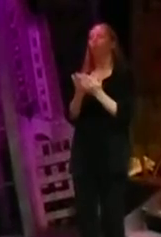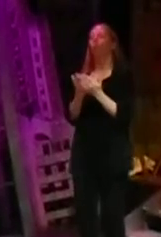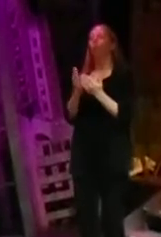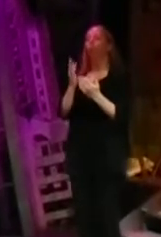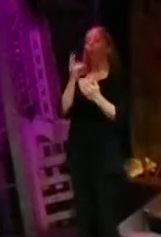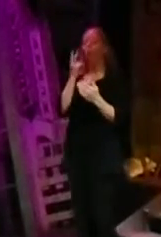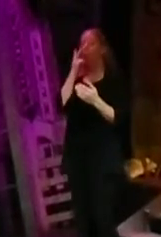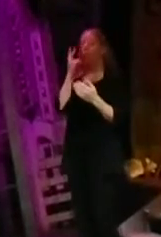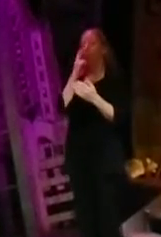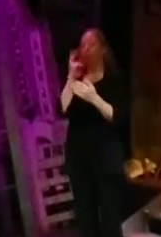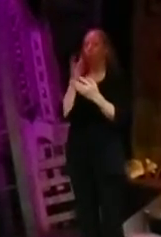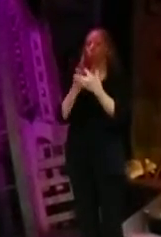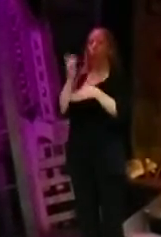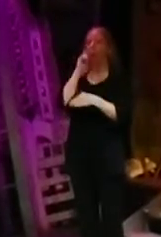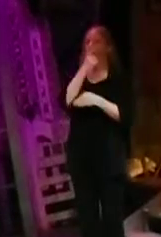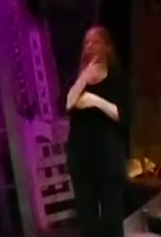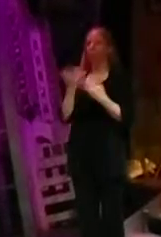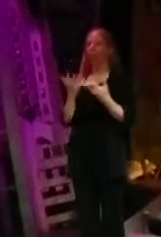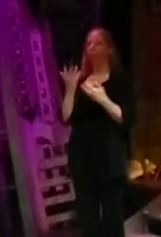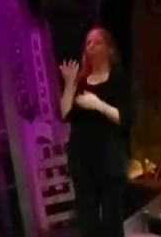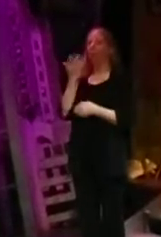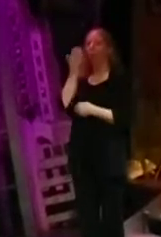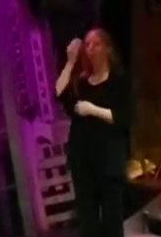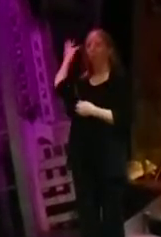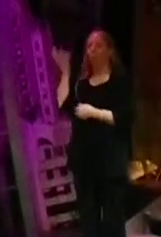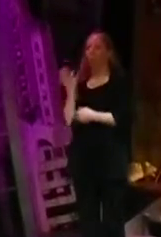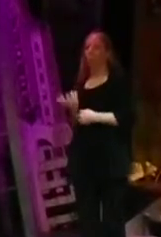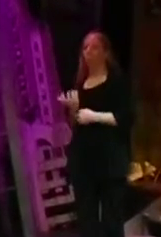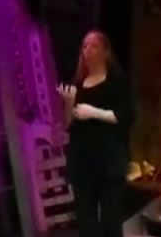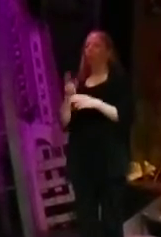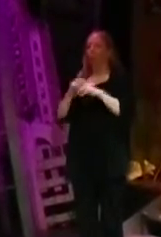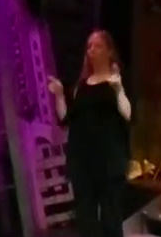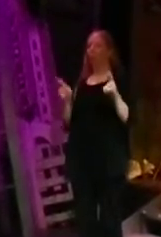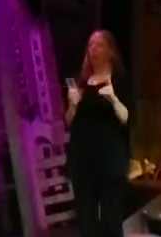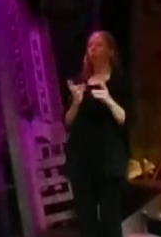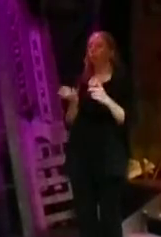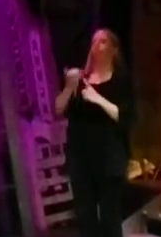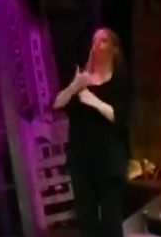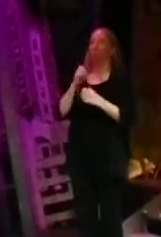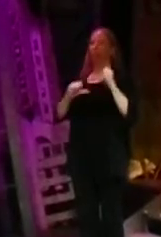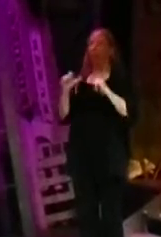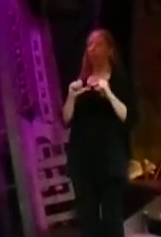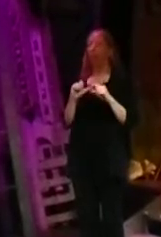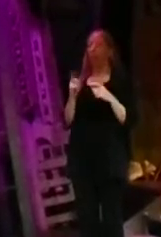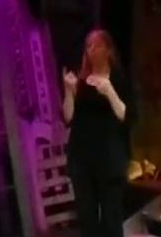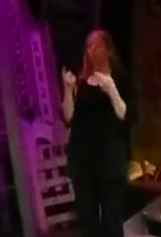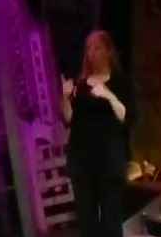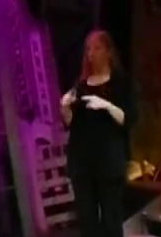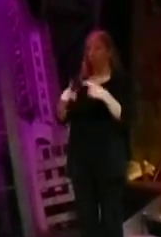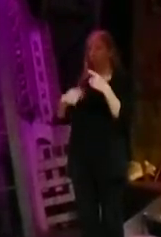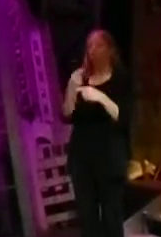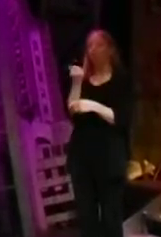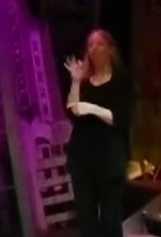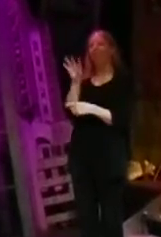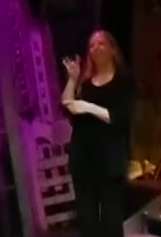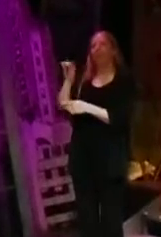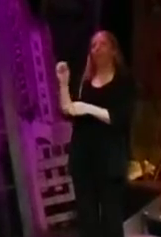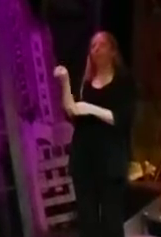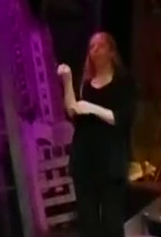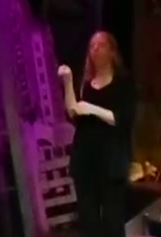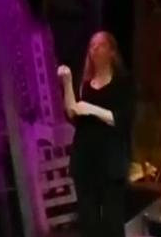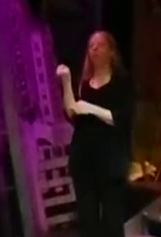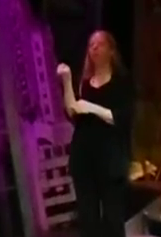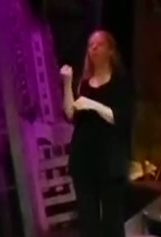evening. So it takes place in the 80s, and it was written in the 80s, which should be noted because while